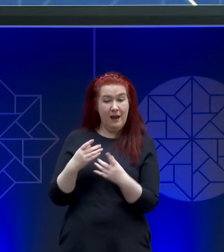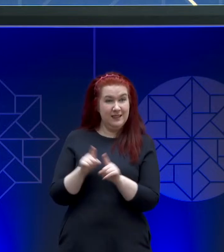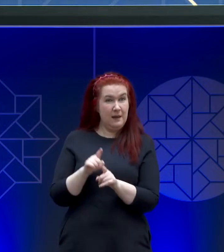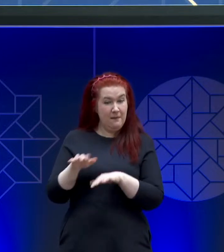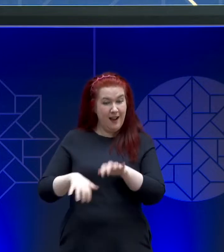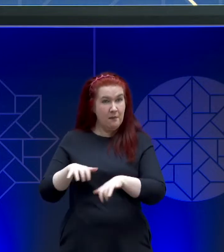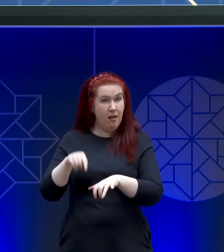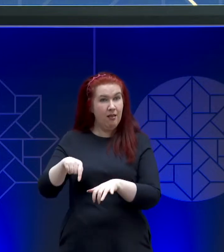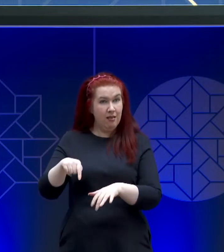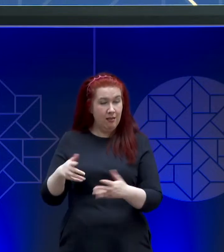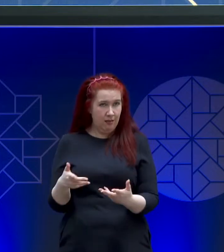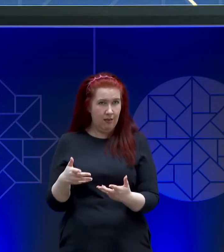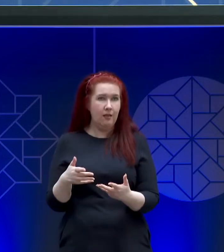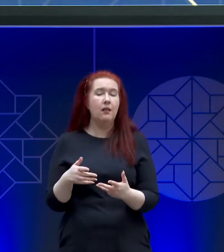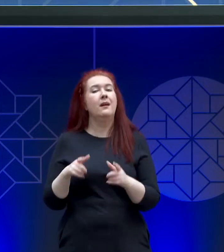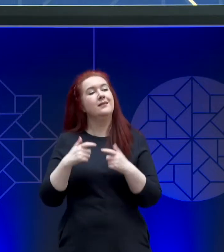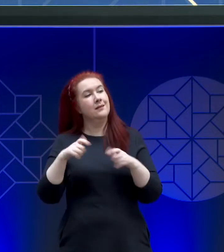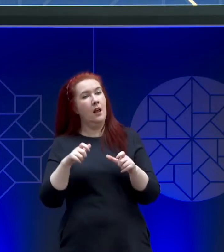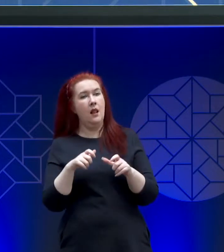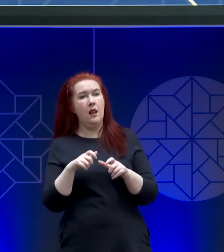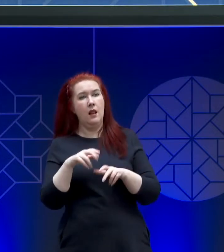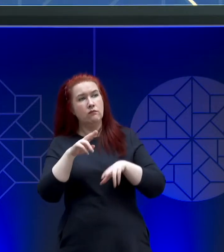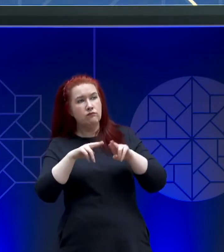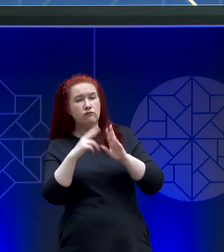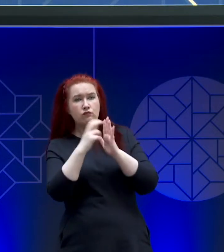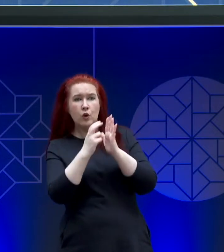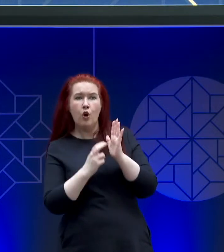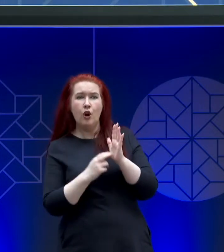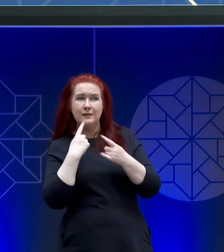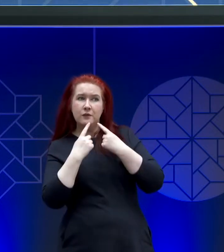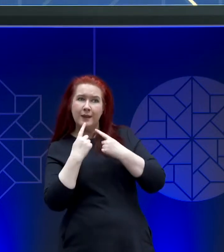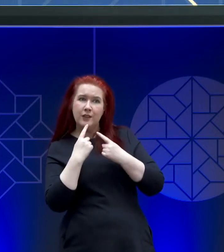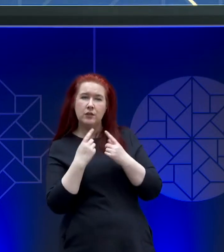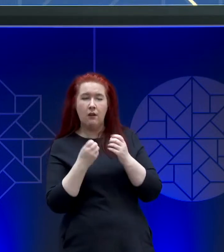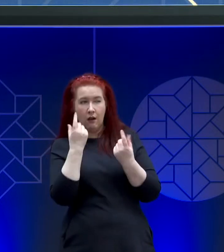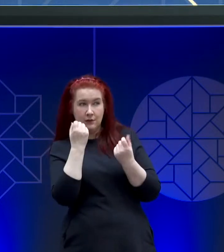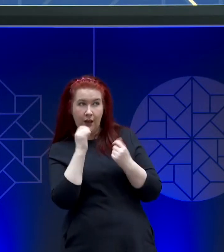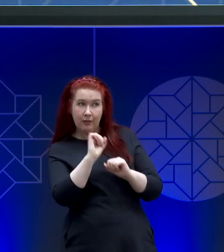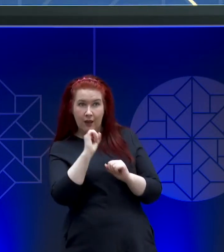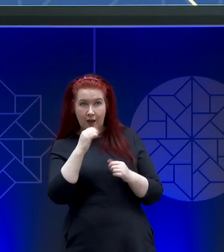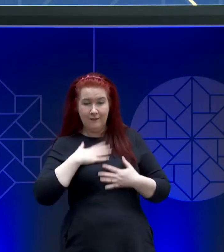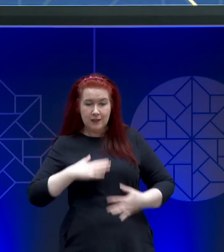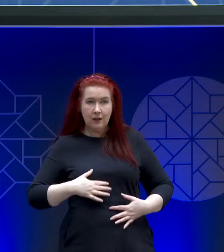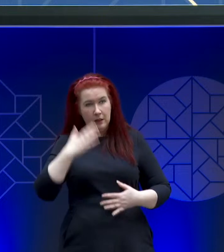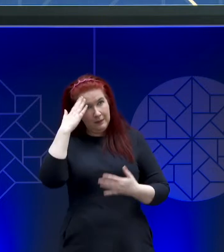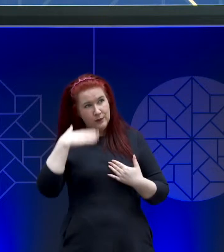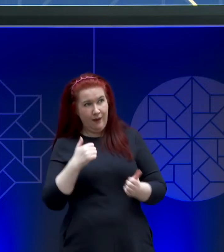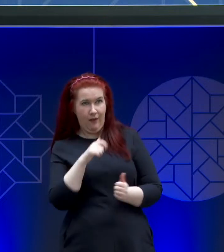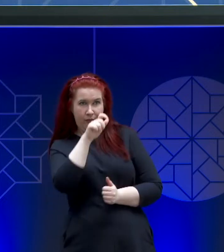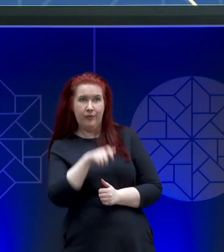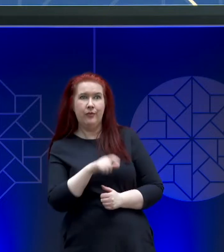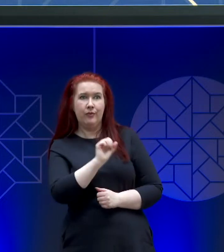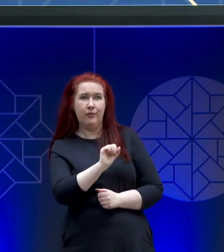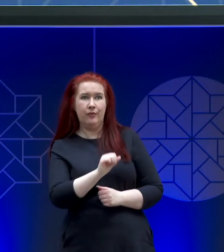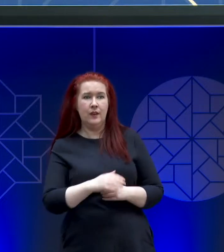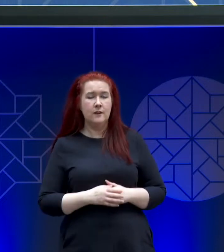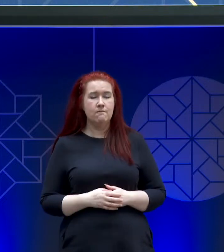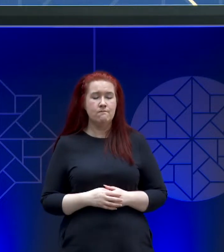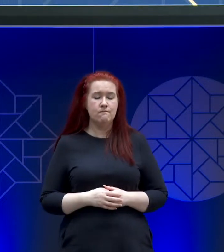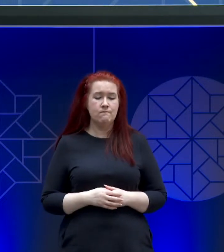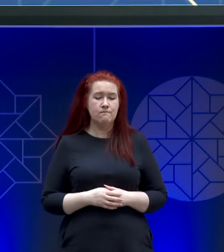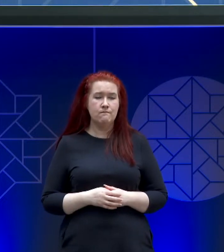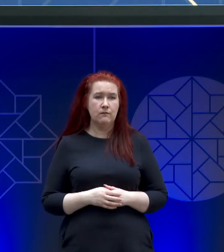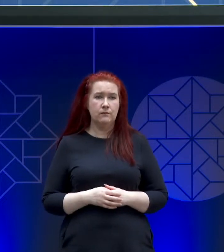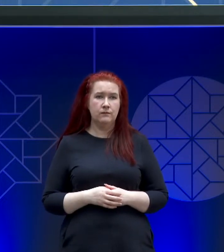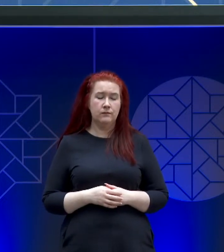time recording data to help with understanding both the physical and mental health of the patient.